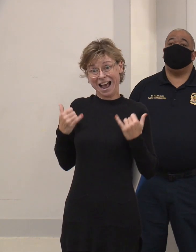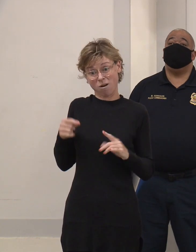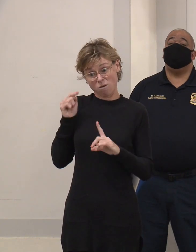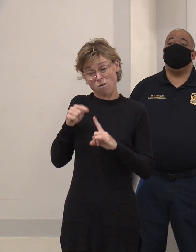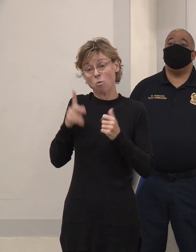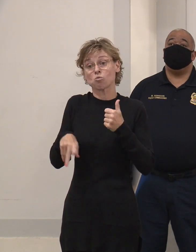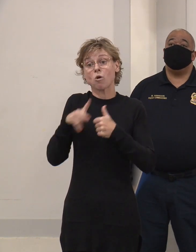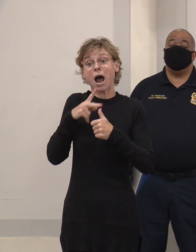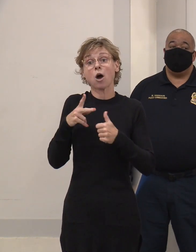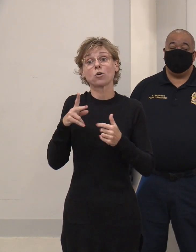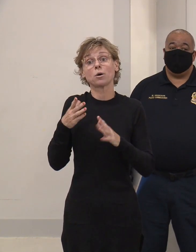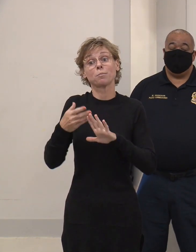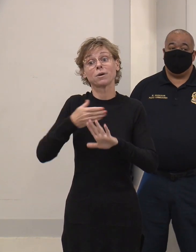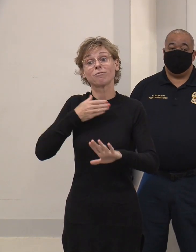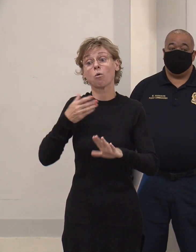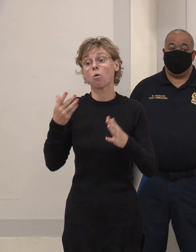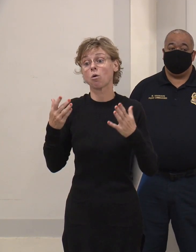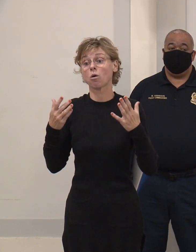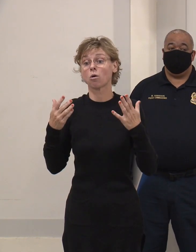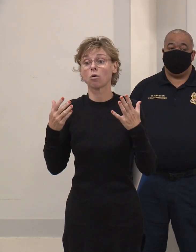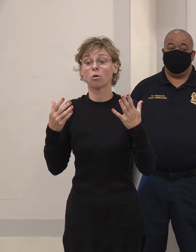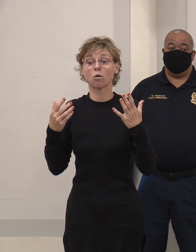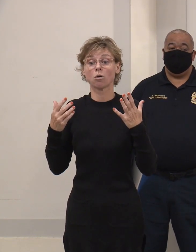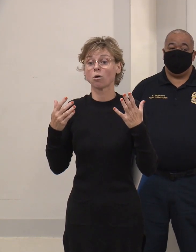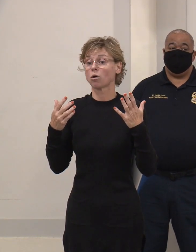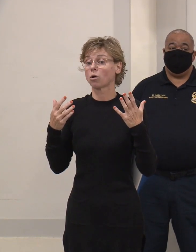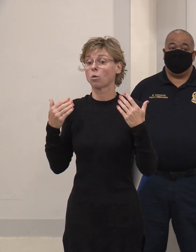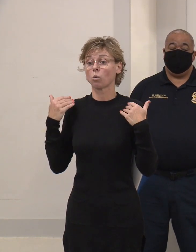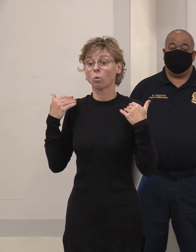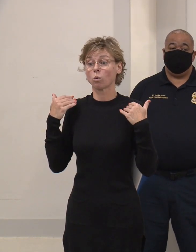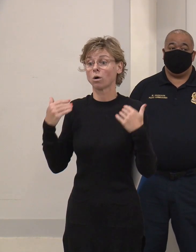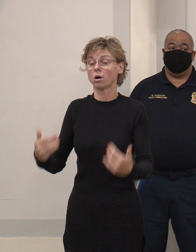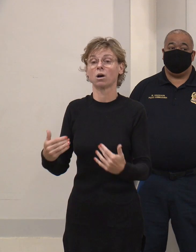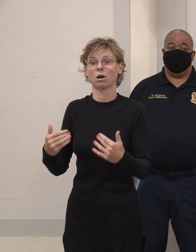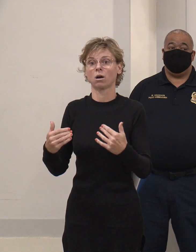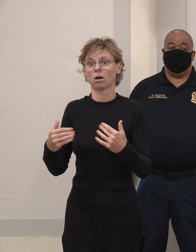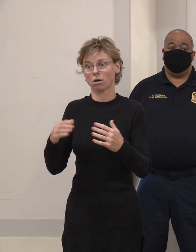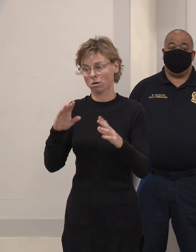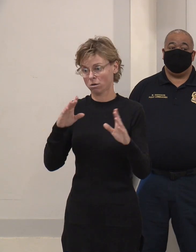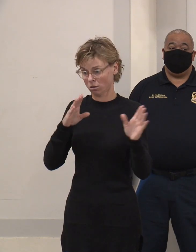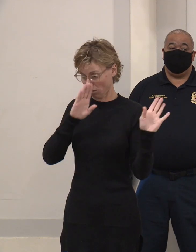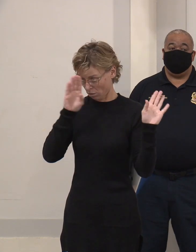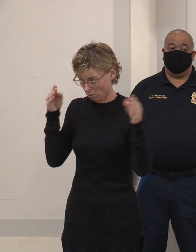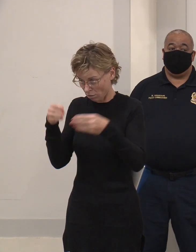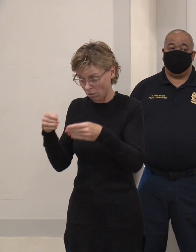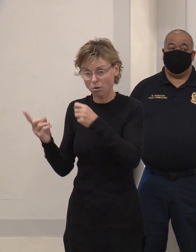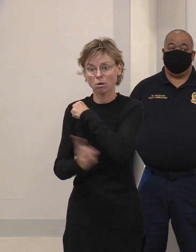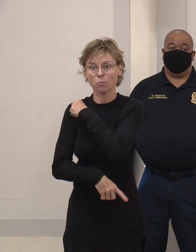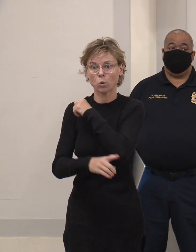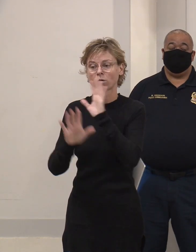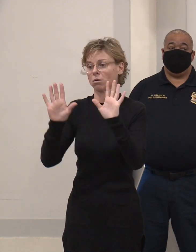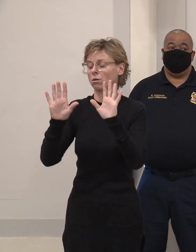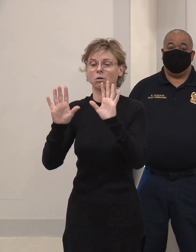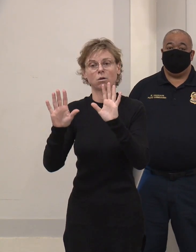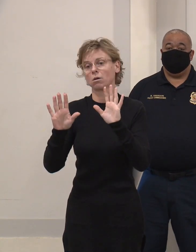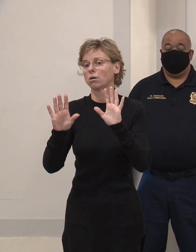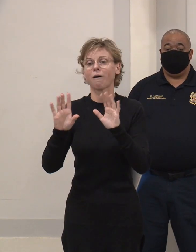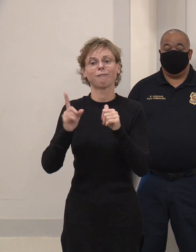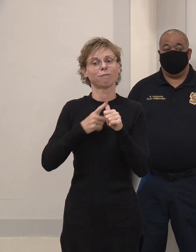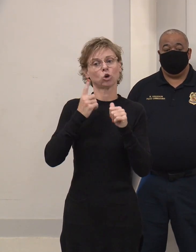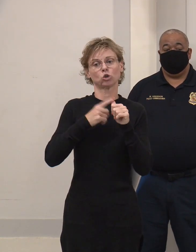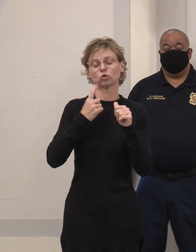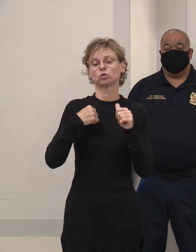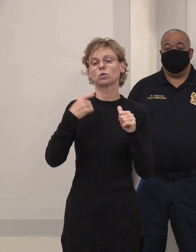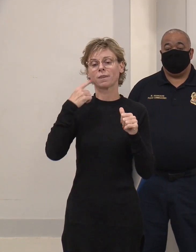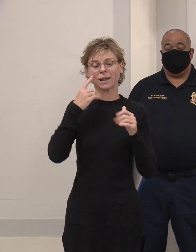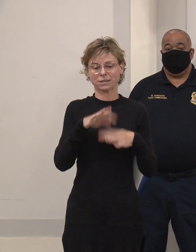first, Jane, before we go into this immediately into this punitive thing, for us, we thought it was important because we know that